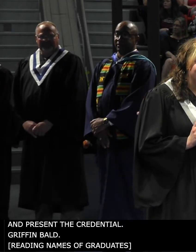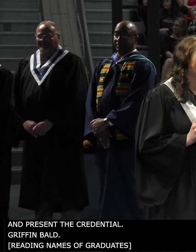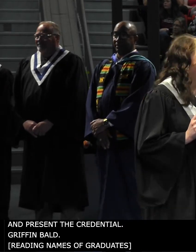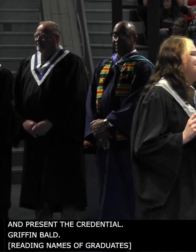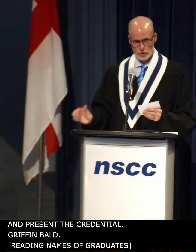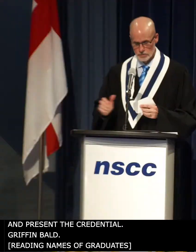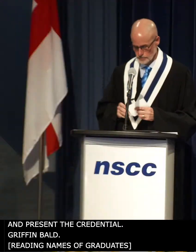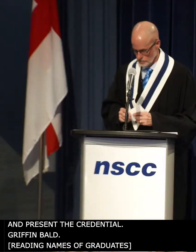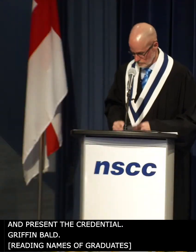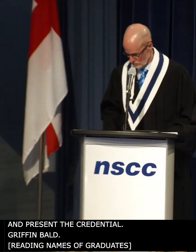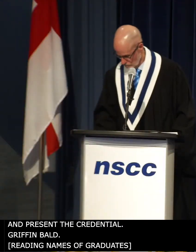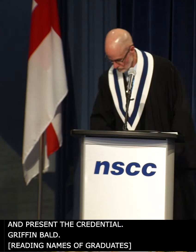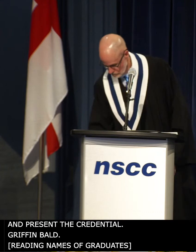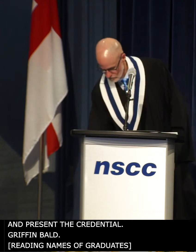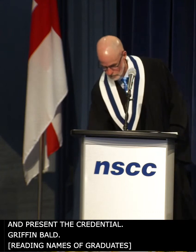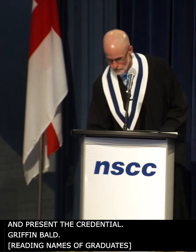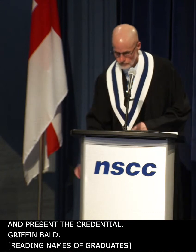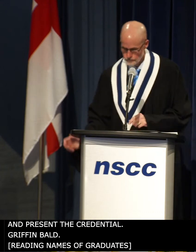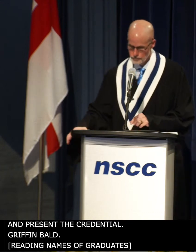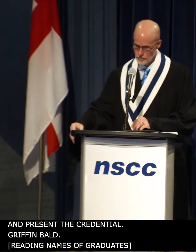Riley Langell.